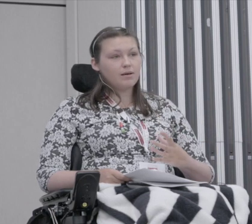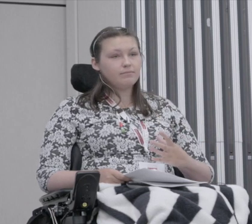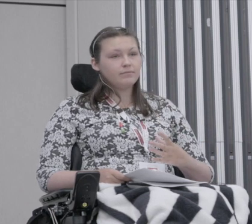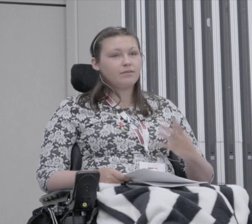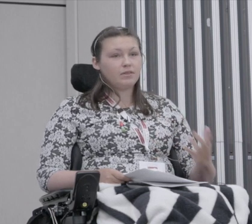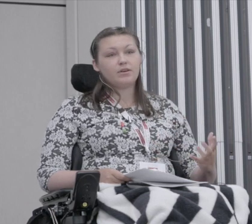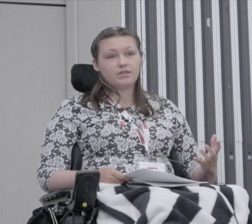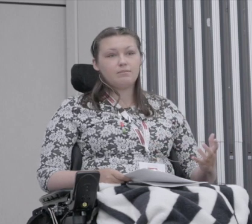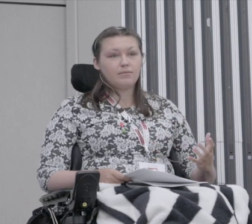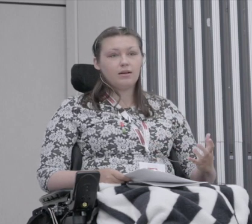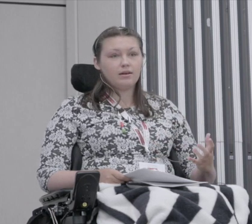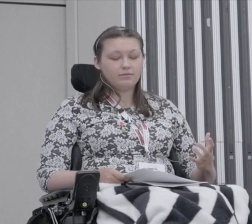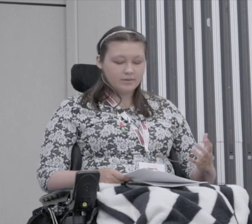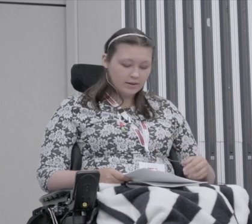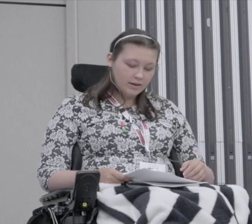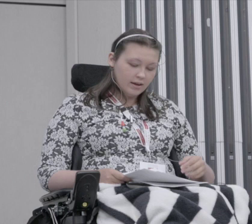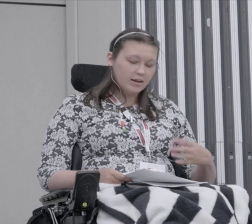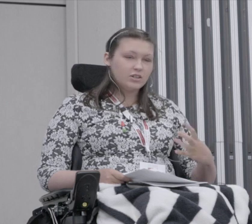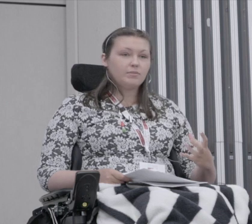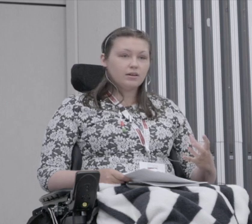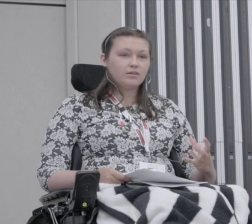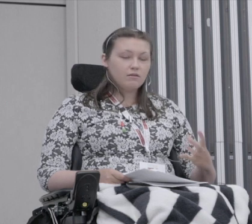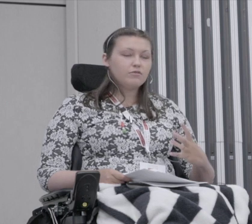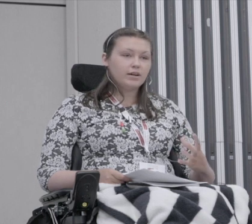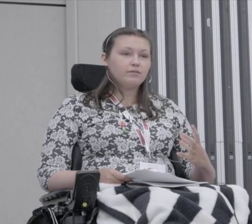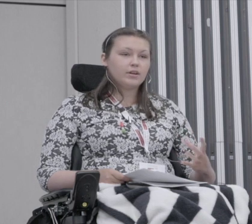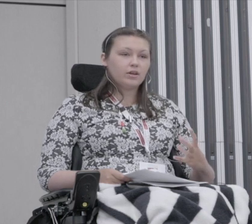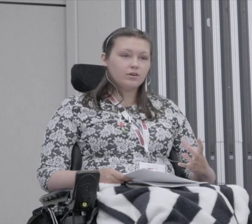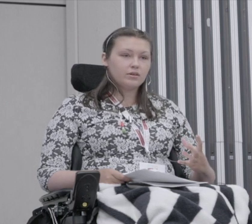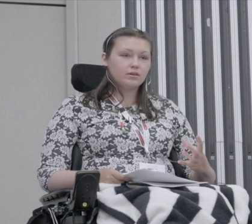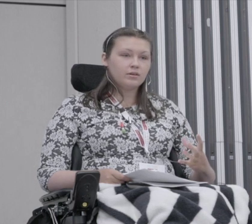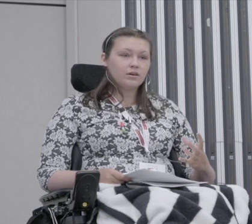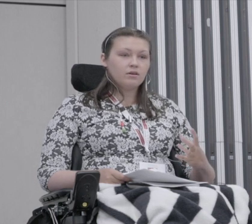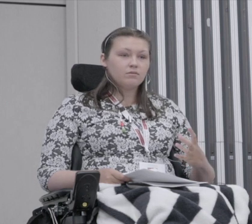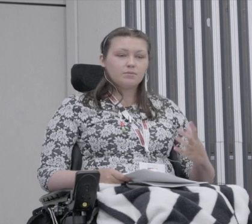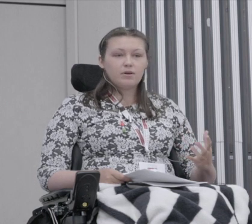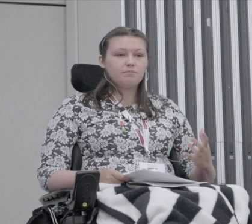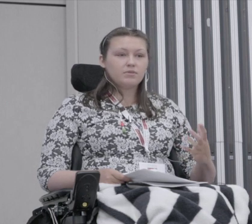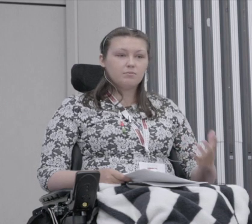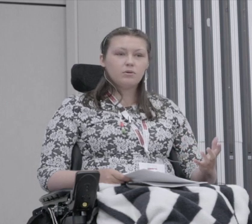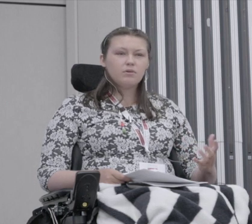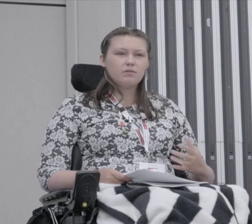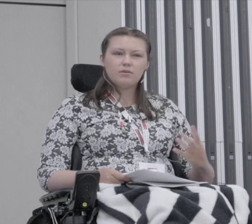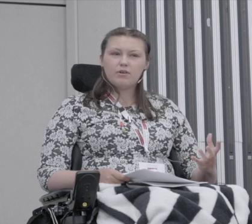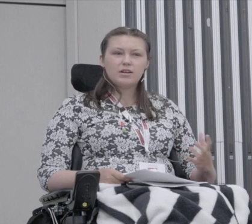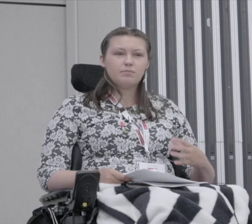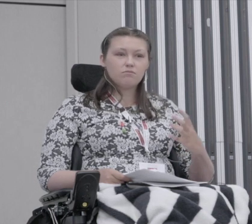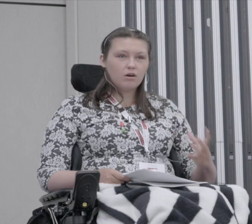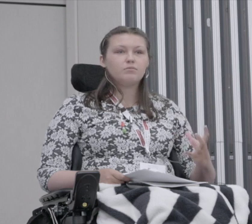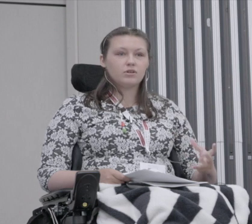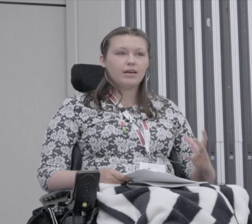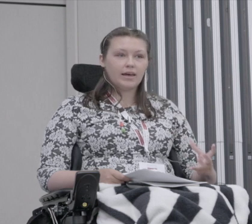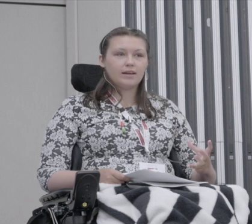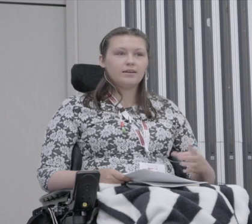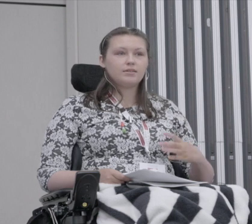my mum for the first time in my life. And she's been a really, really good, I suppose, support friend, but a